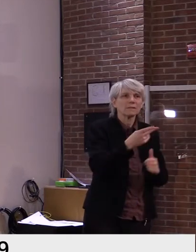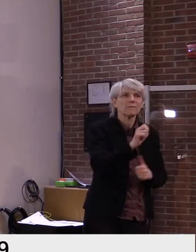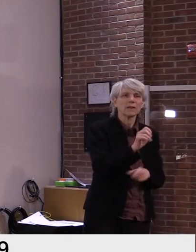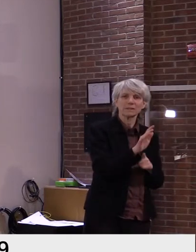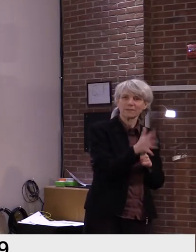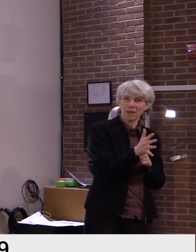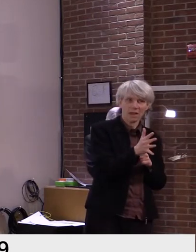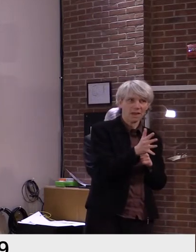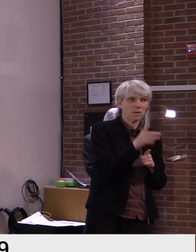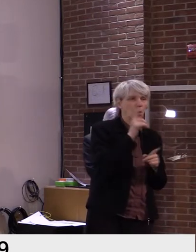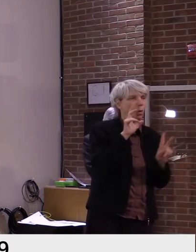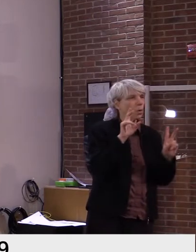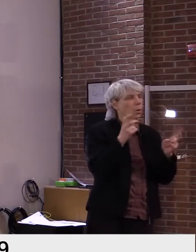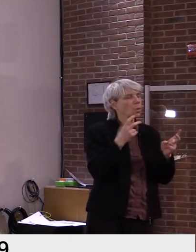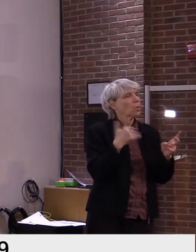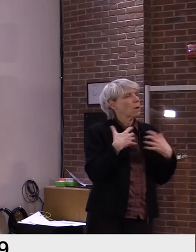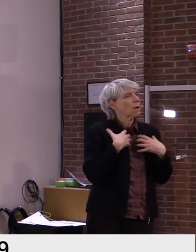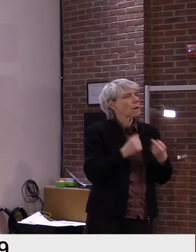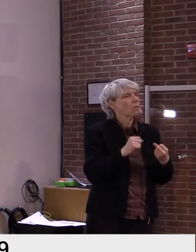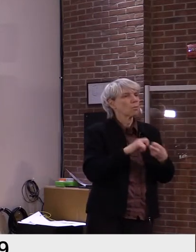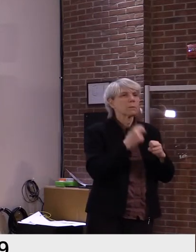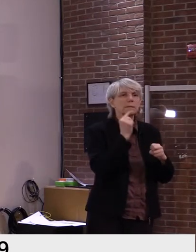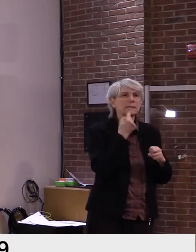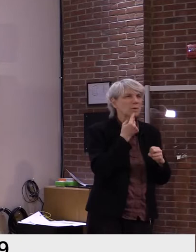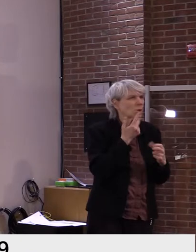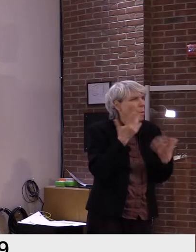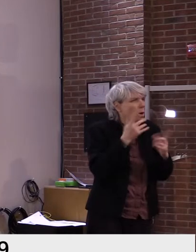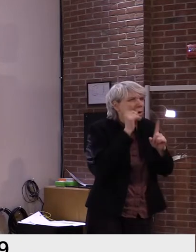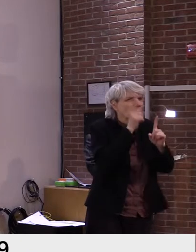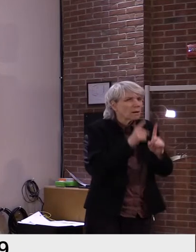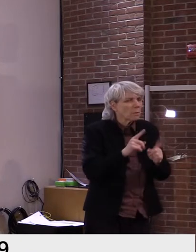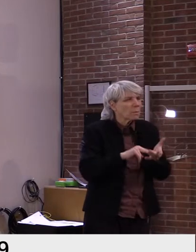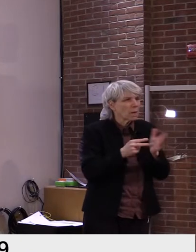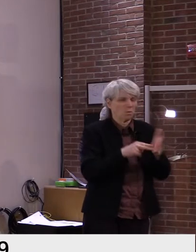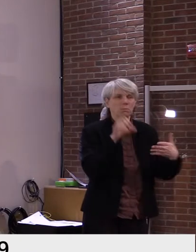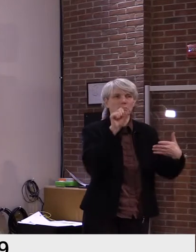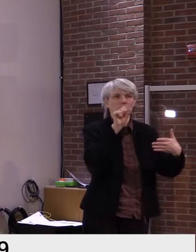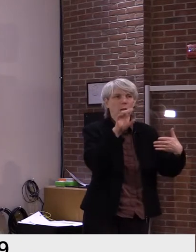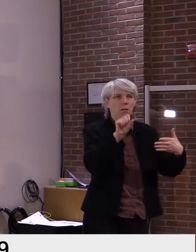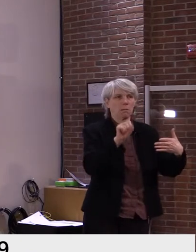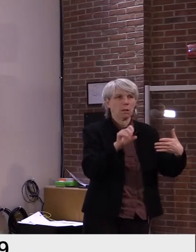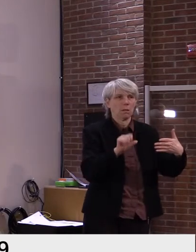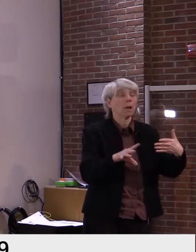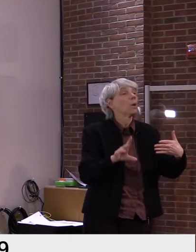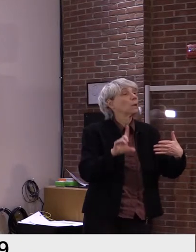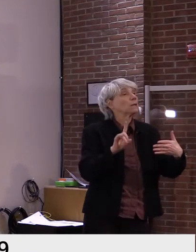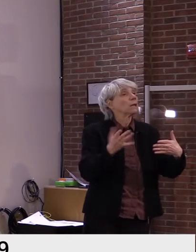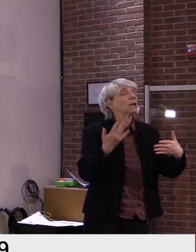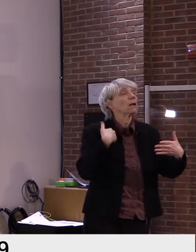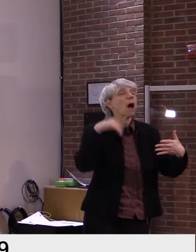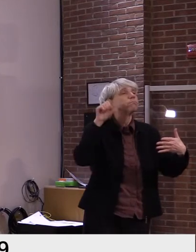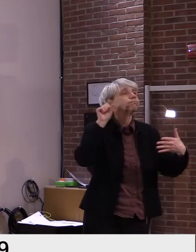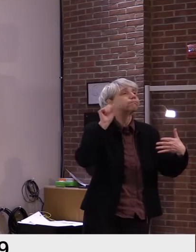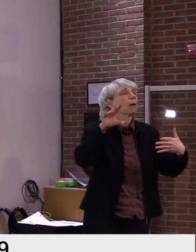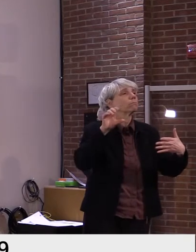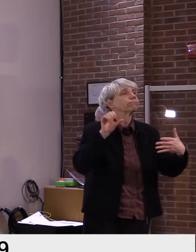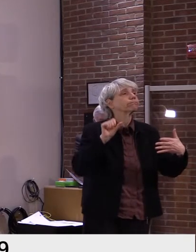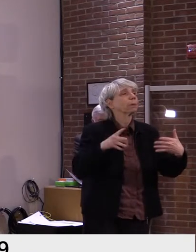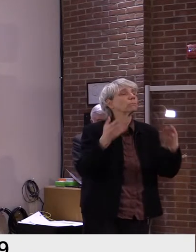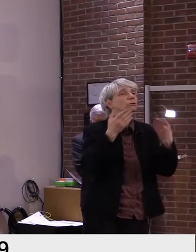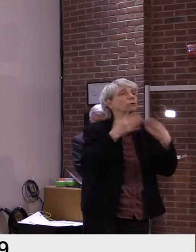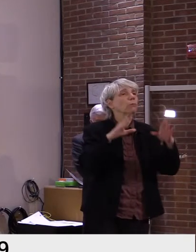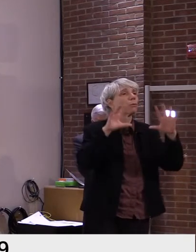for vaccination. We announced the conditions here before, but have since refined the list to provide more clarity on